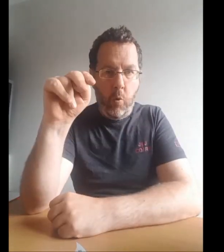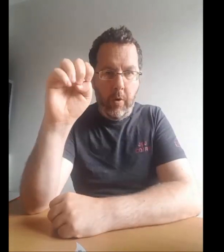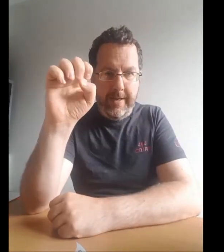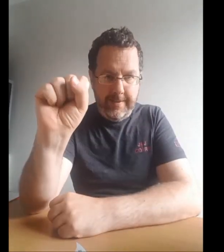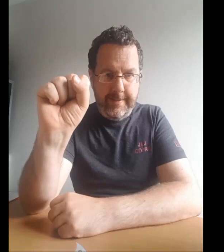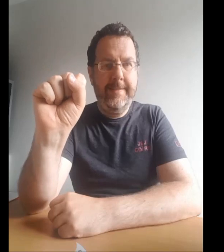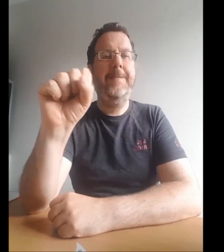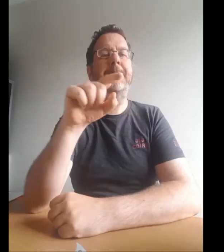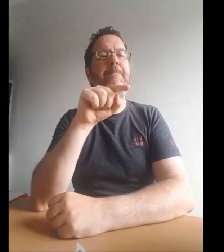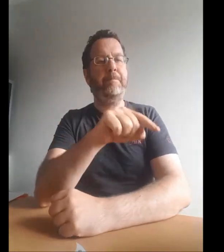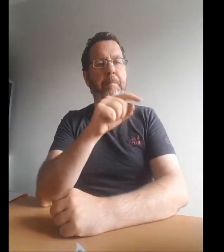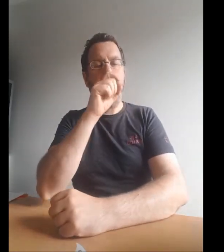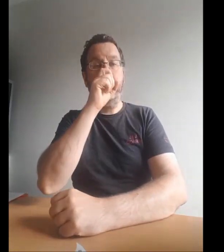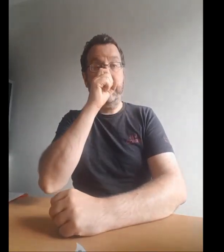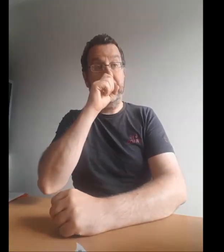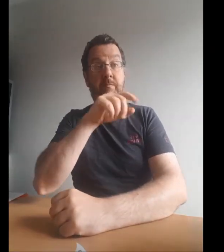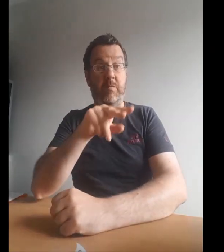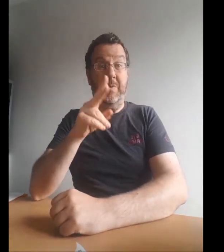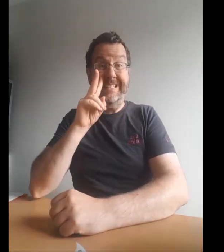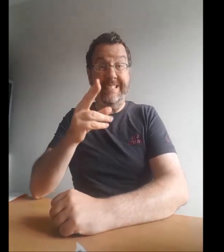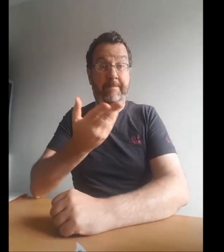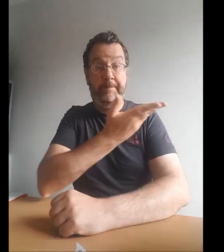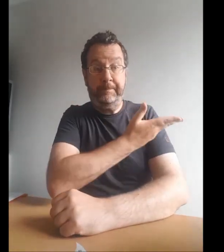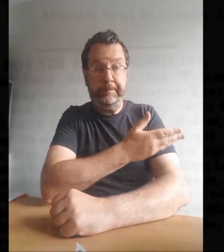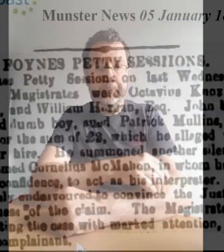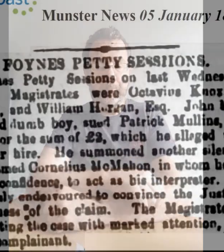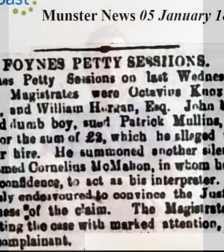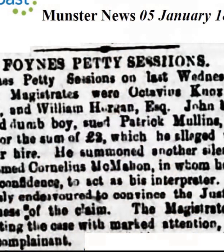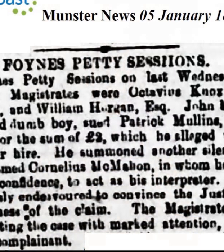Foynes. And you can see the example here.